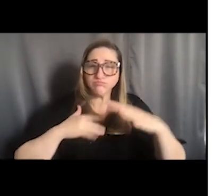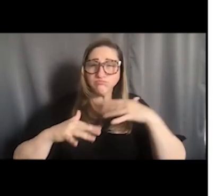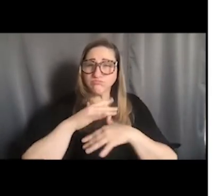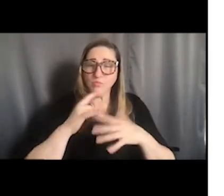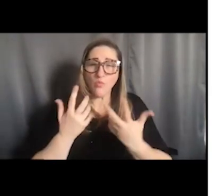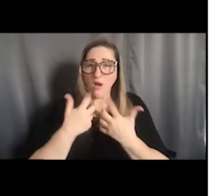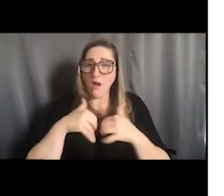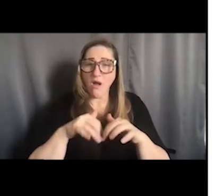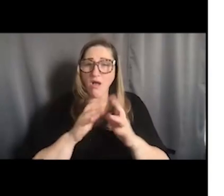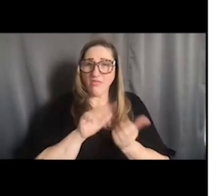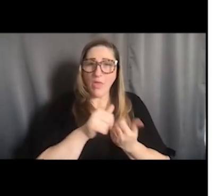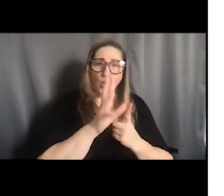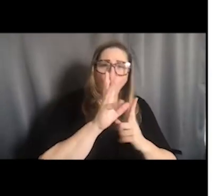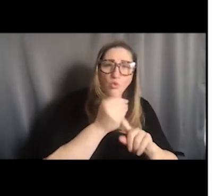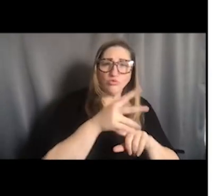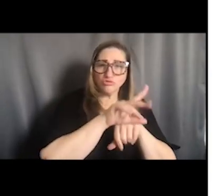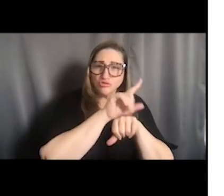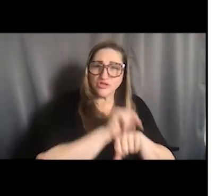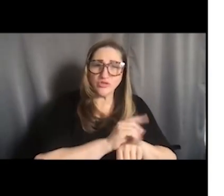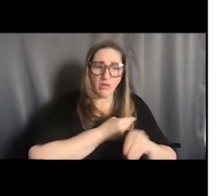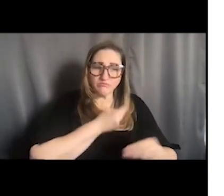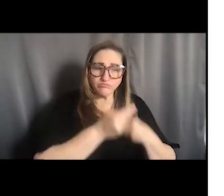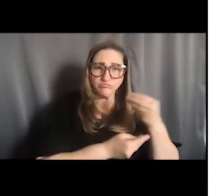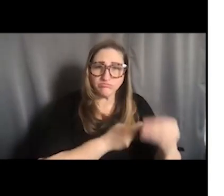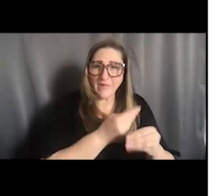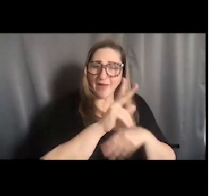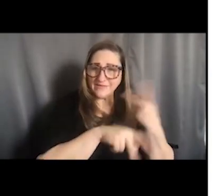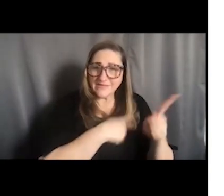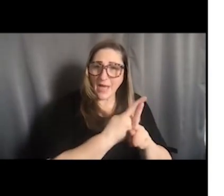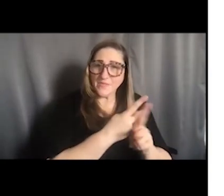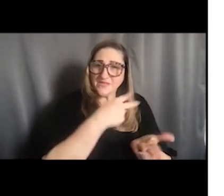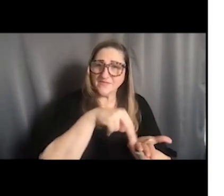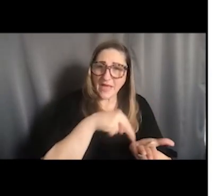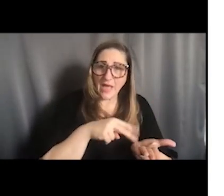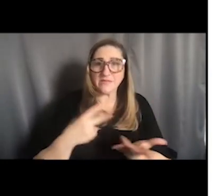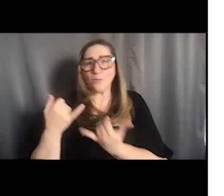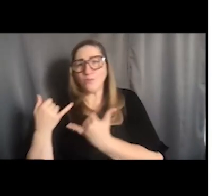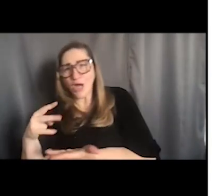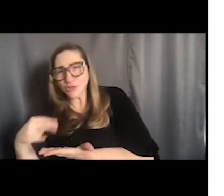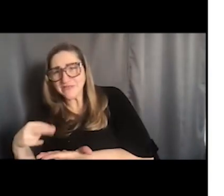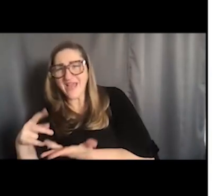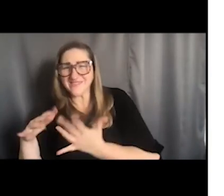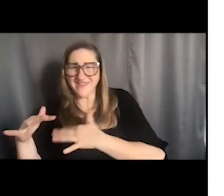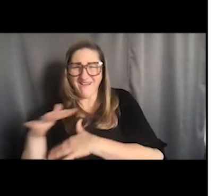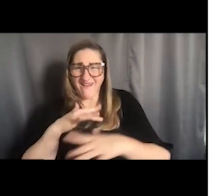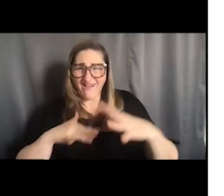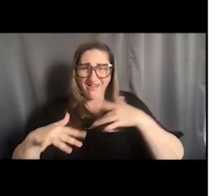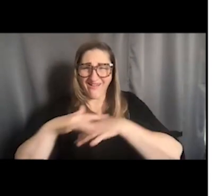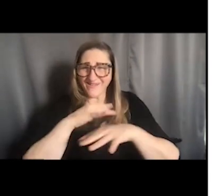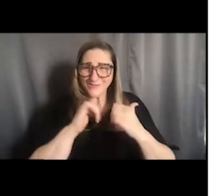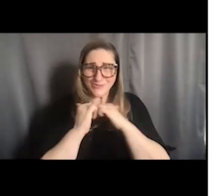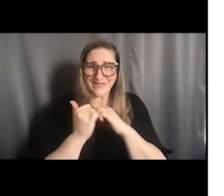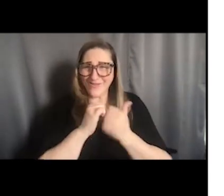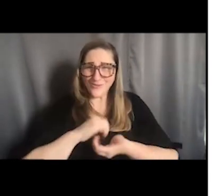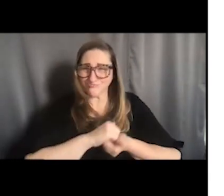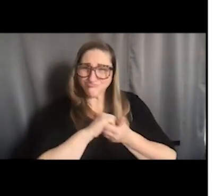and in terms of multicultural and traditional forms of dance. And so we know this vision, it's the same as last year. However, we know